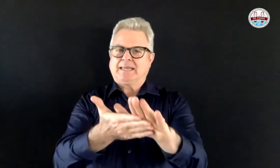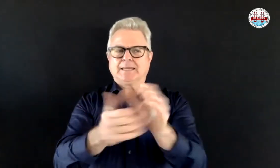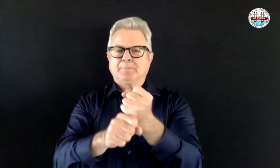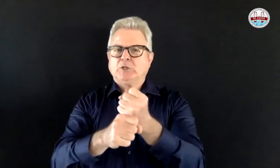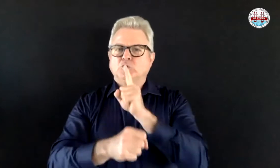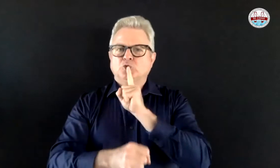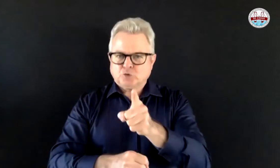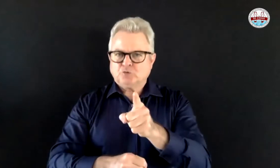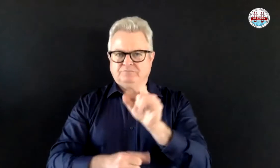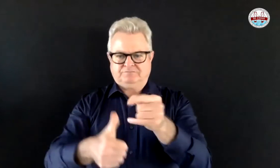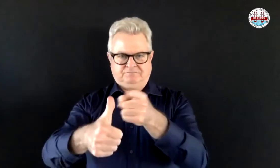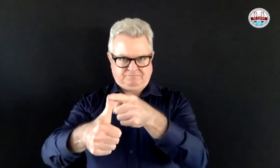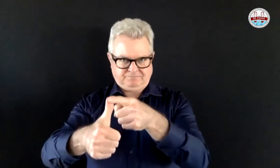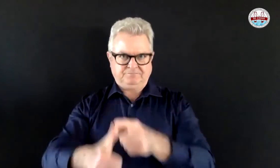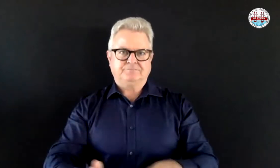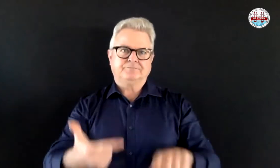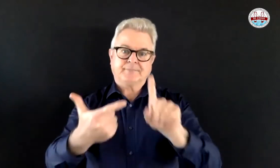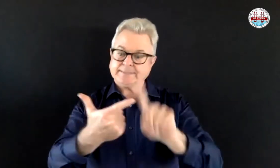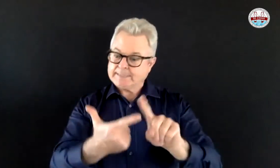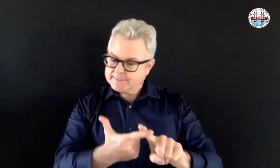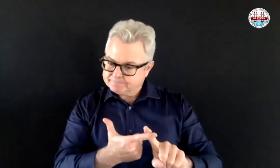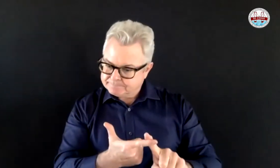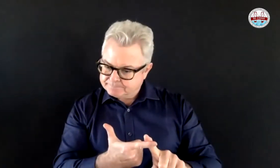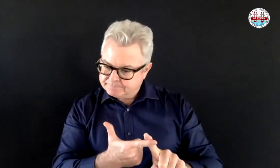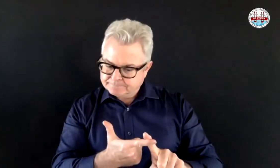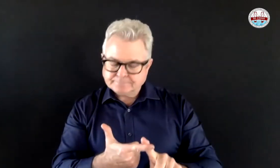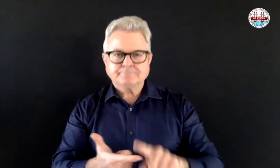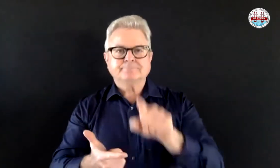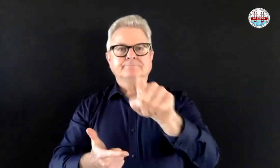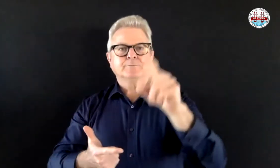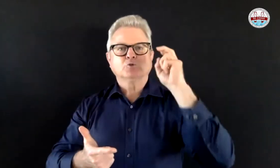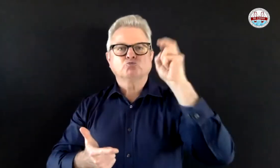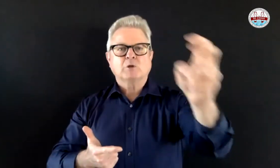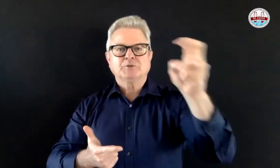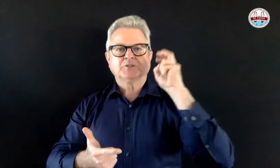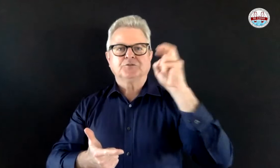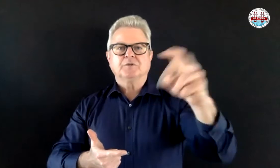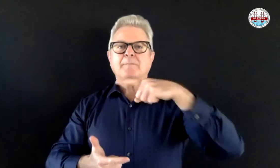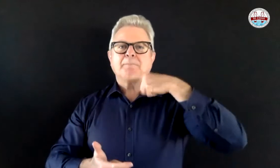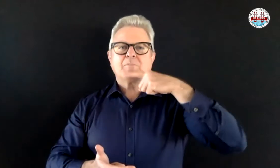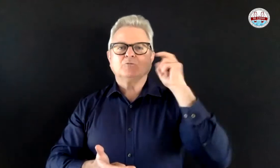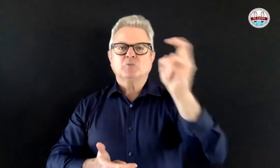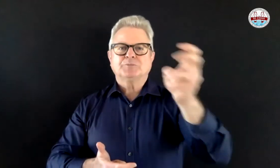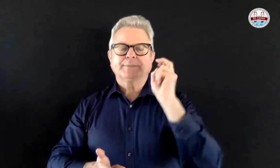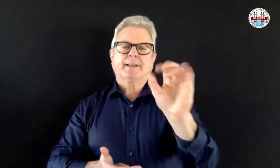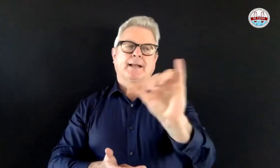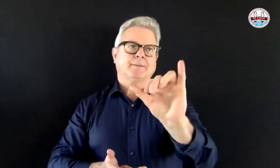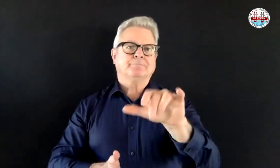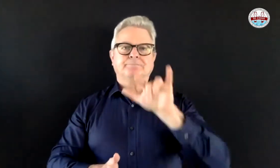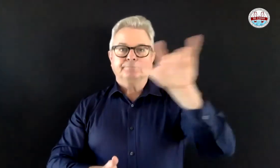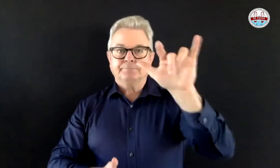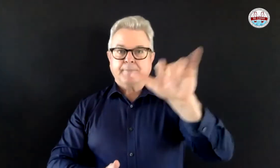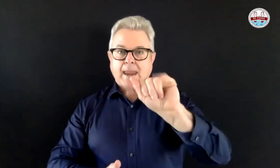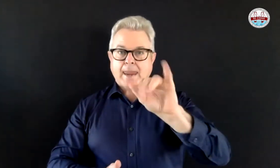treatment. So they want to ensure that they have, a very good, clean environment. So they would still be requiring face